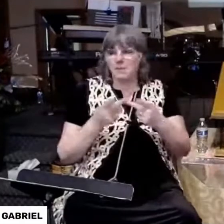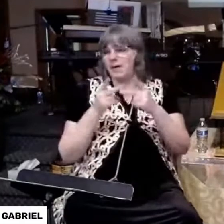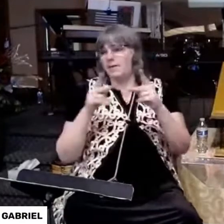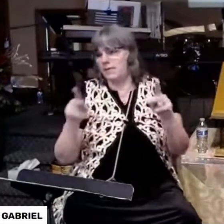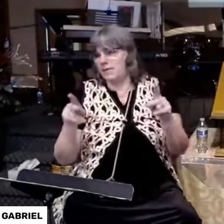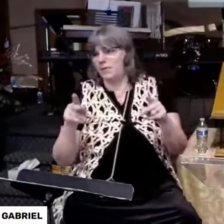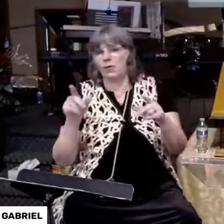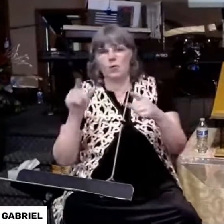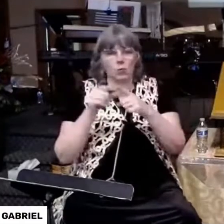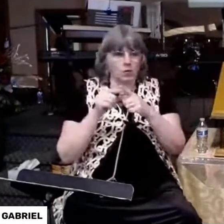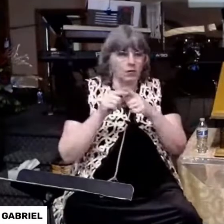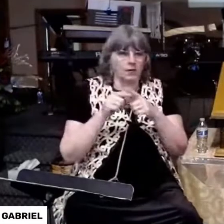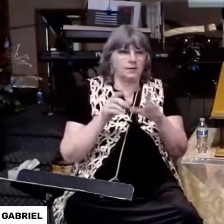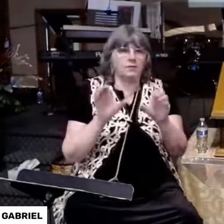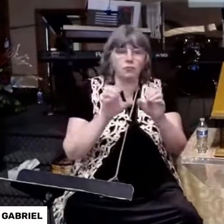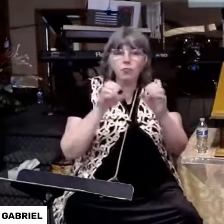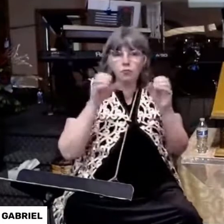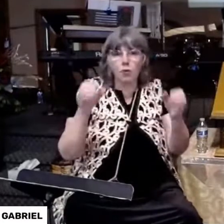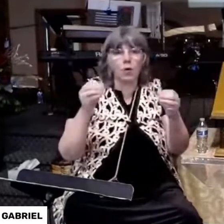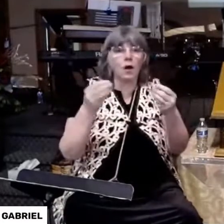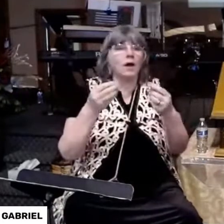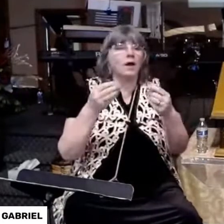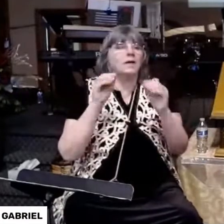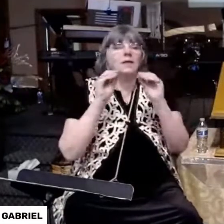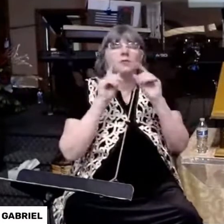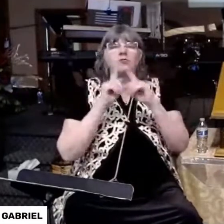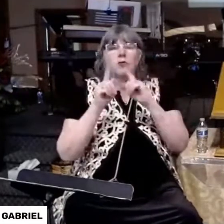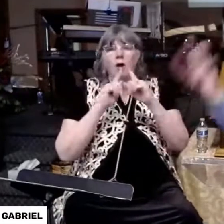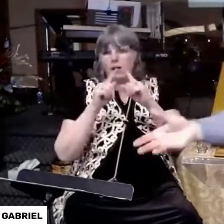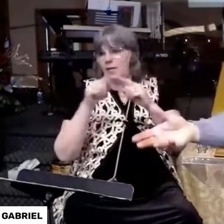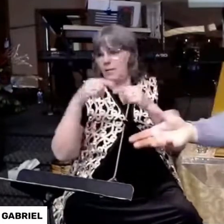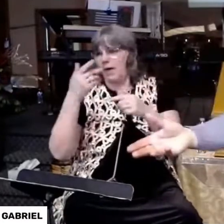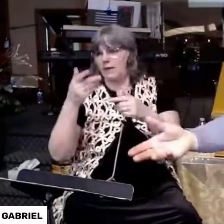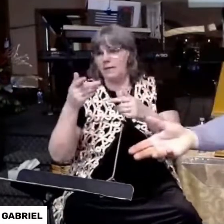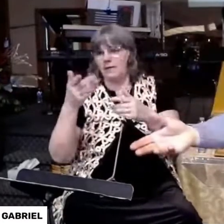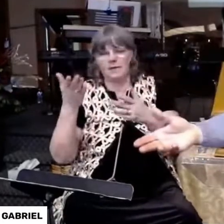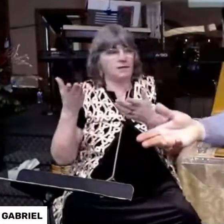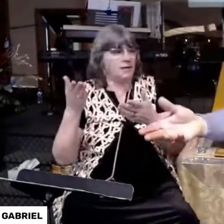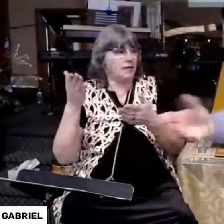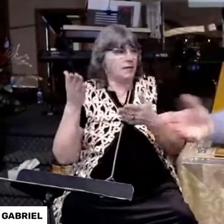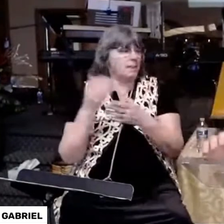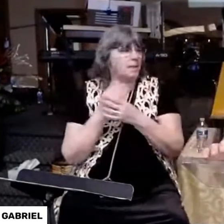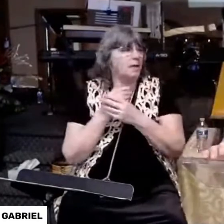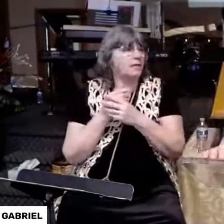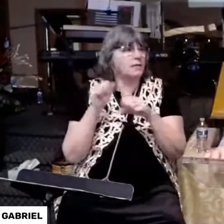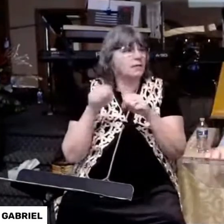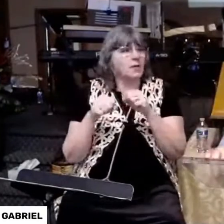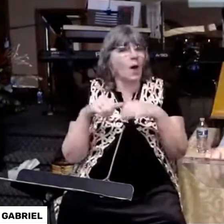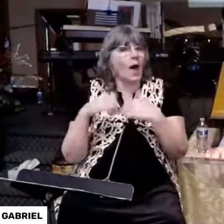the Torah spoke up to the issues of the day in the language of their day.